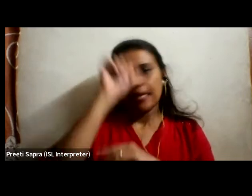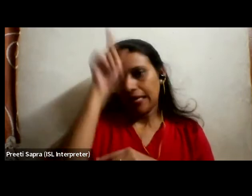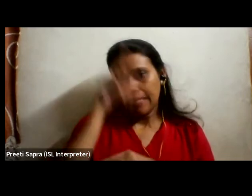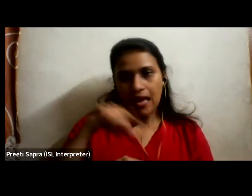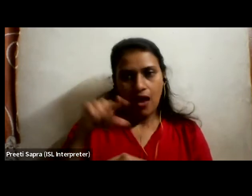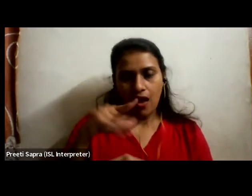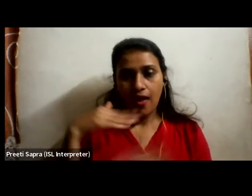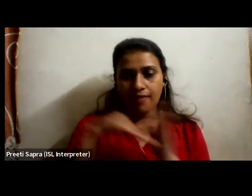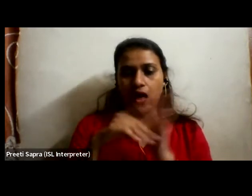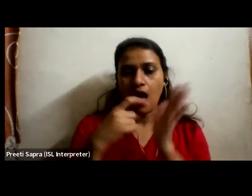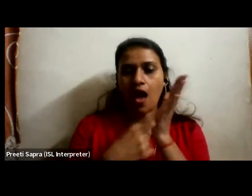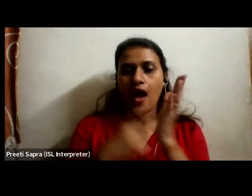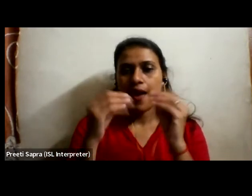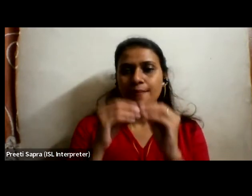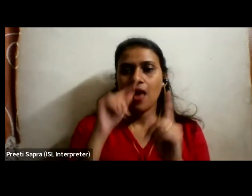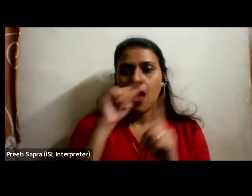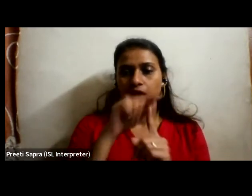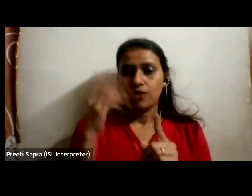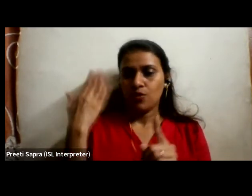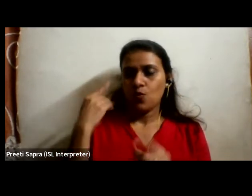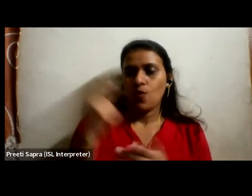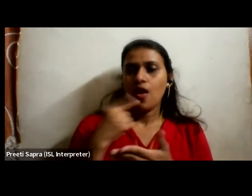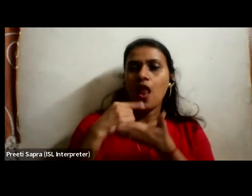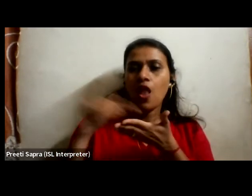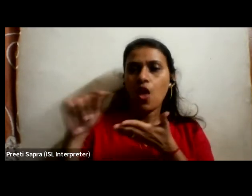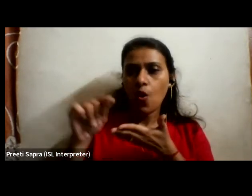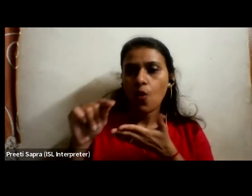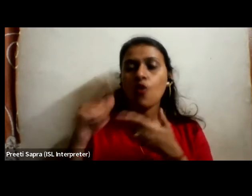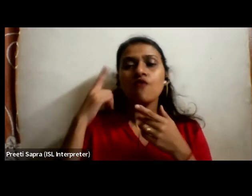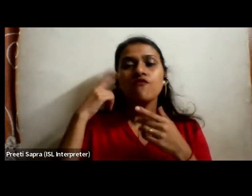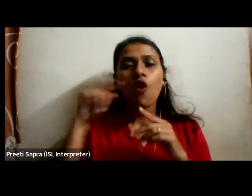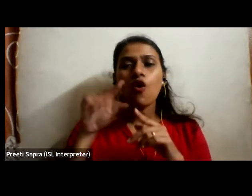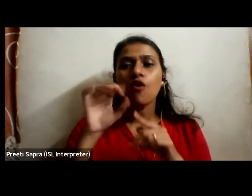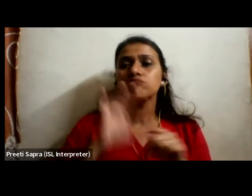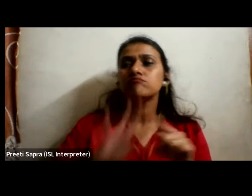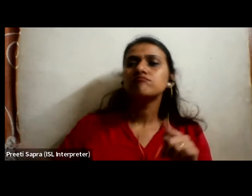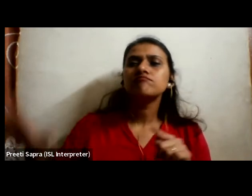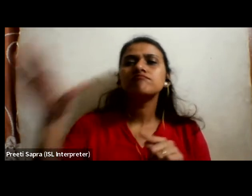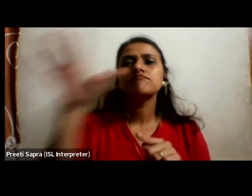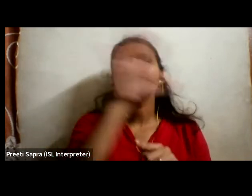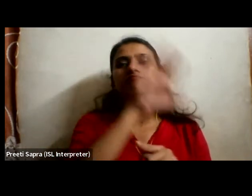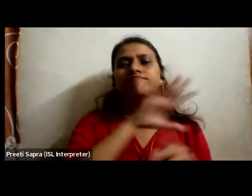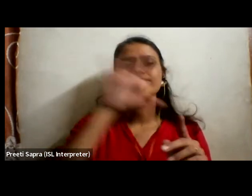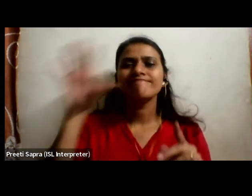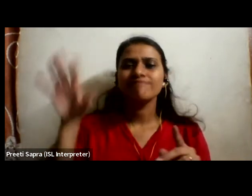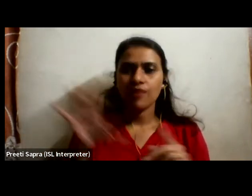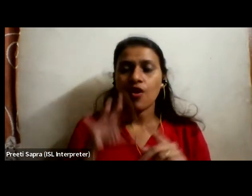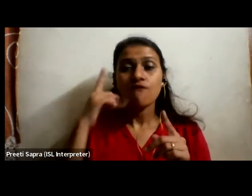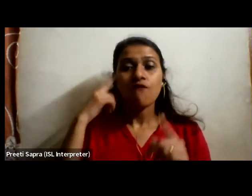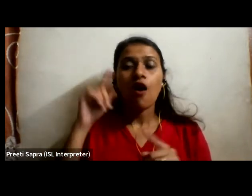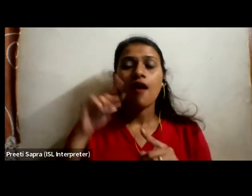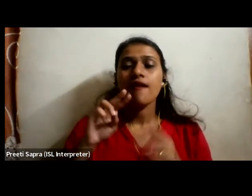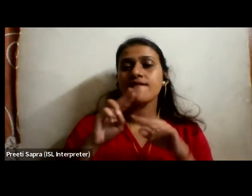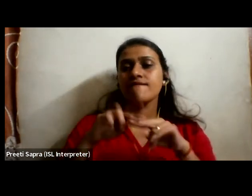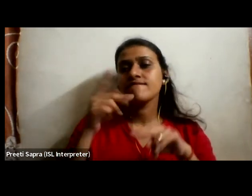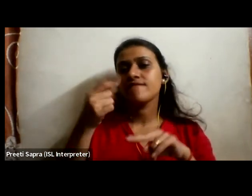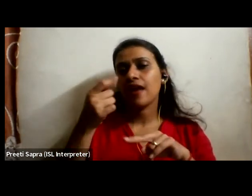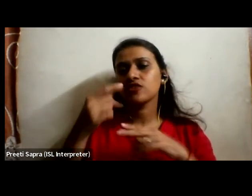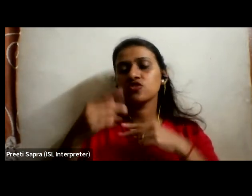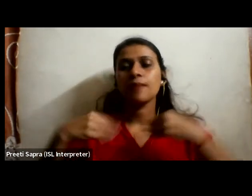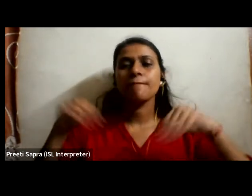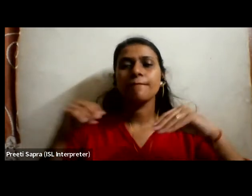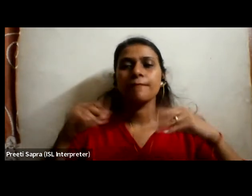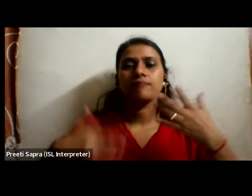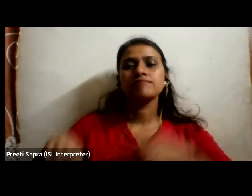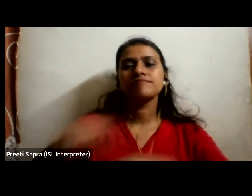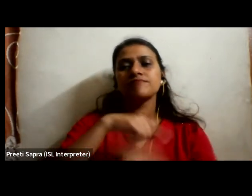is the regulator responsible for overseeing algorithms used in financial markets. Whereas if a